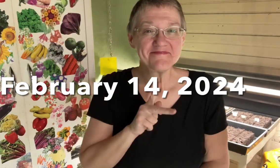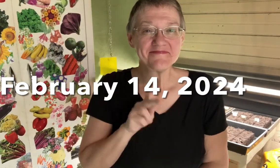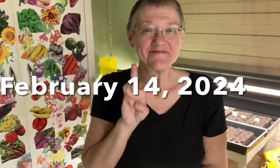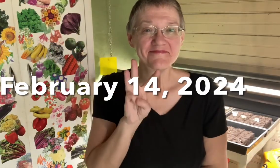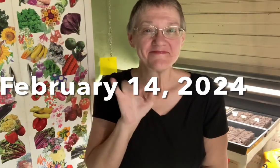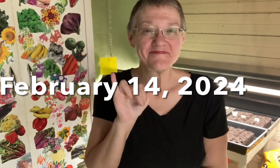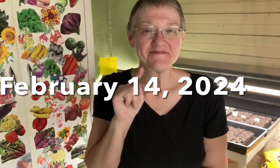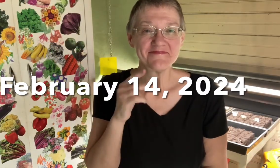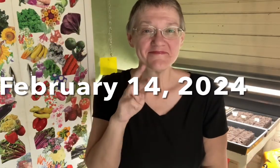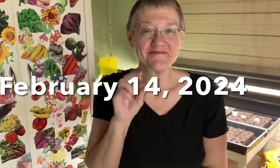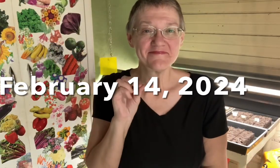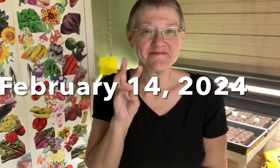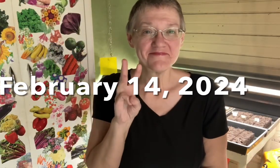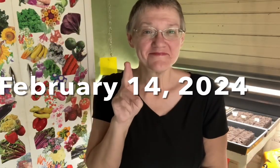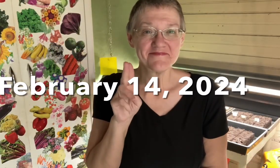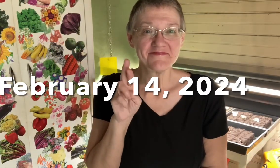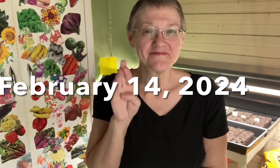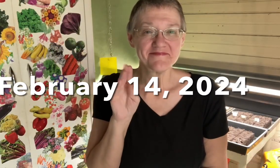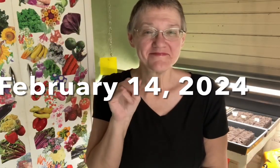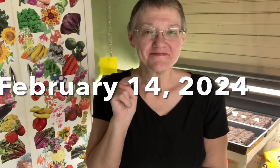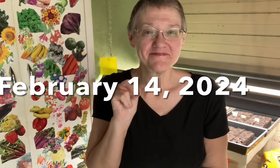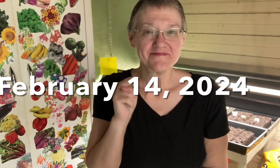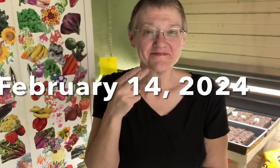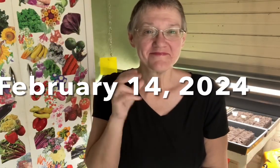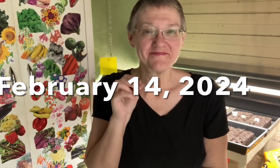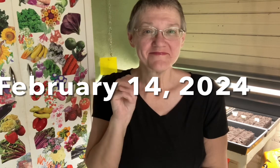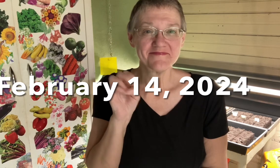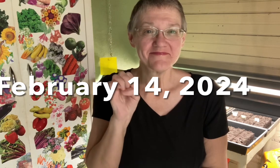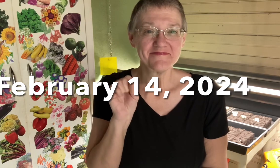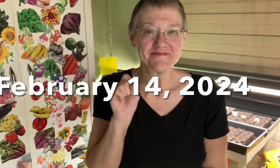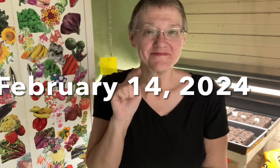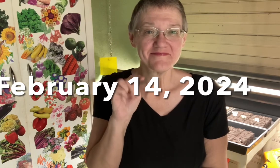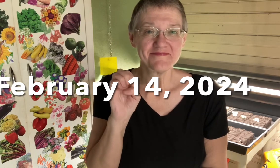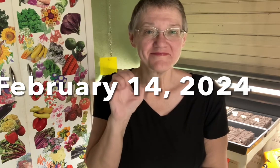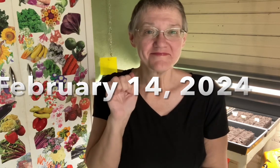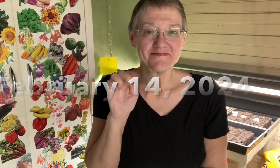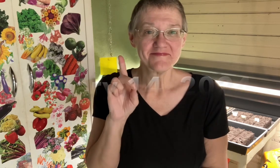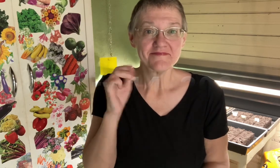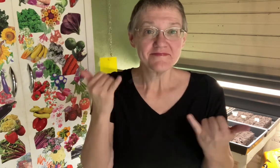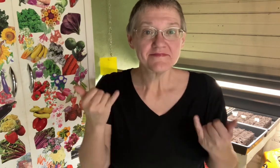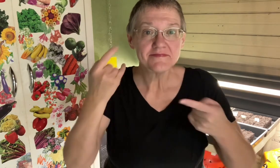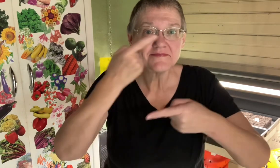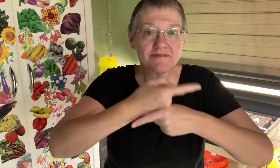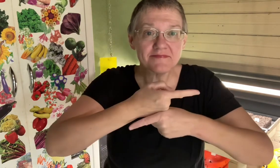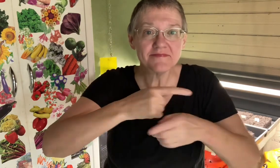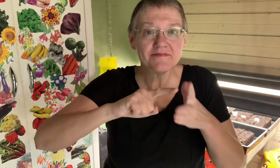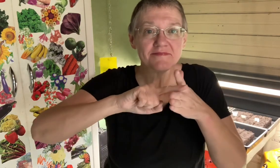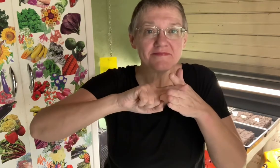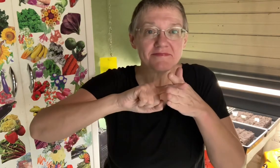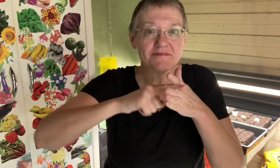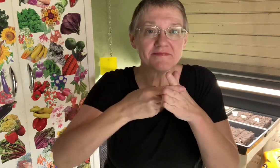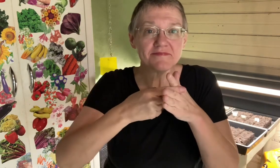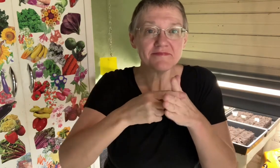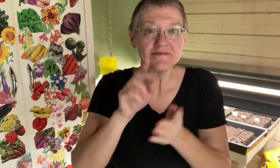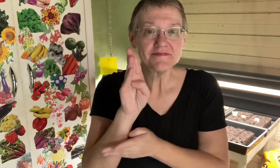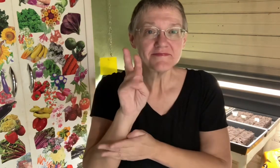welcome back to Withrow Urban Homestead. Today we're going to